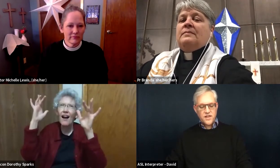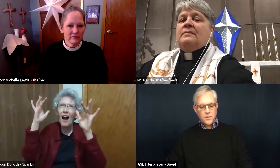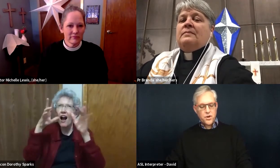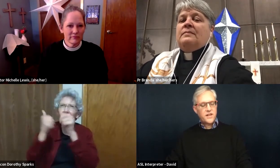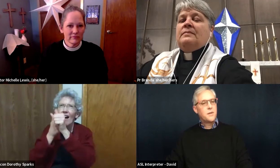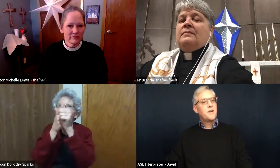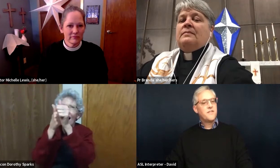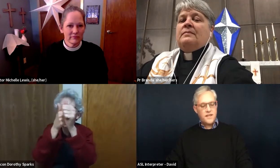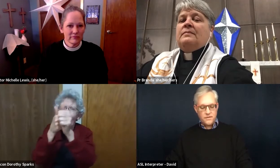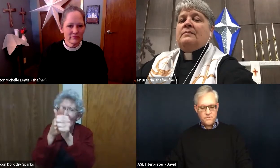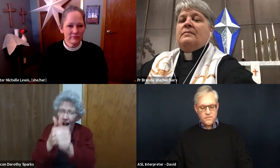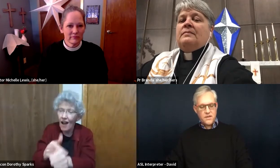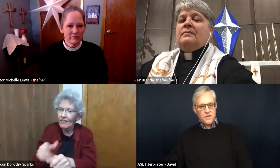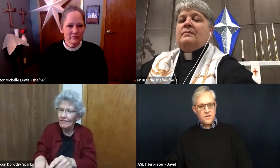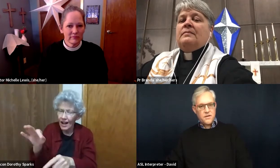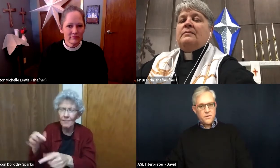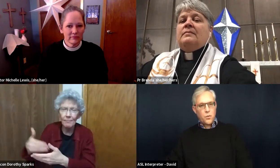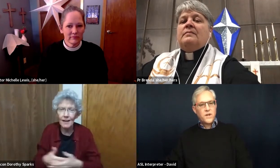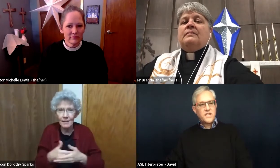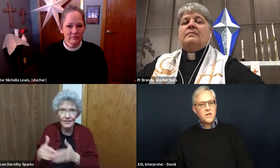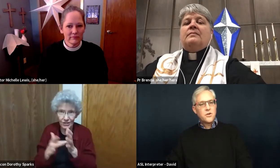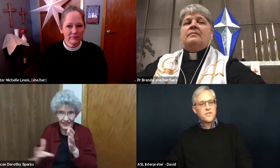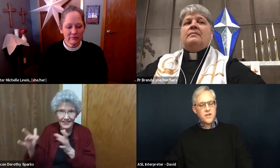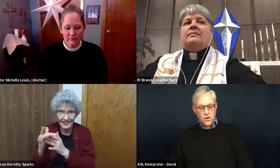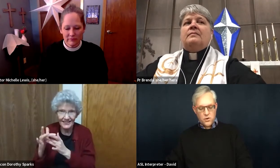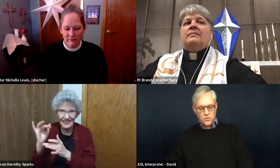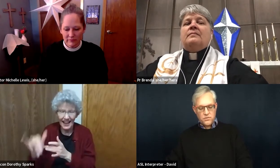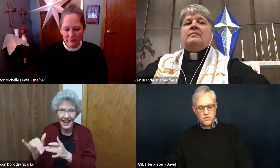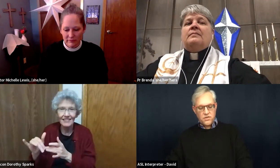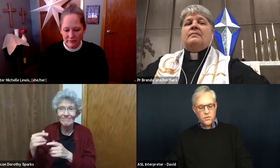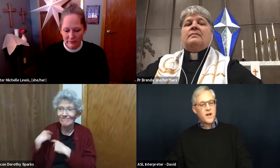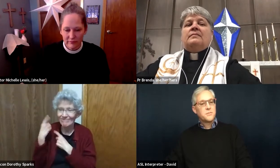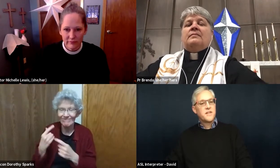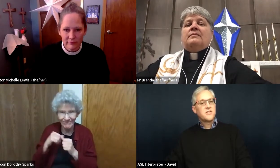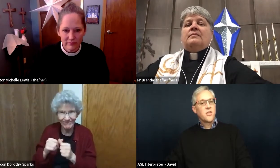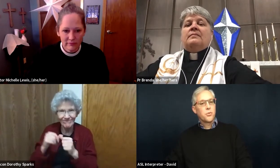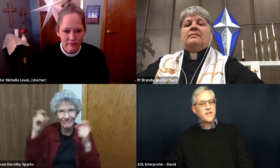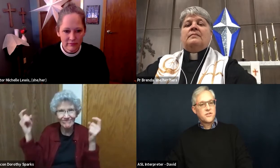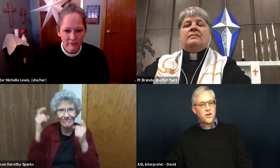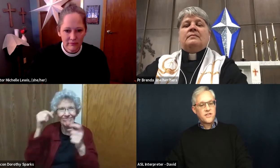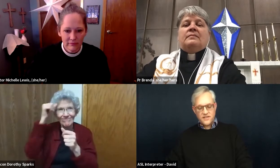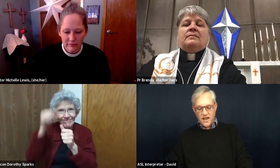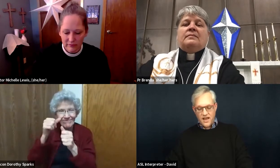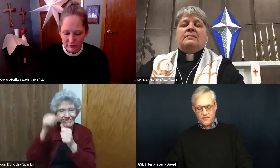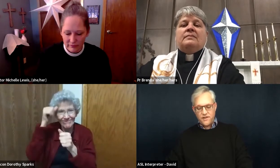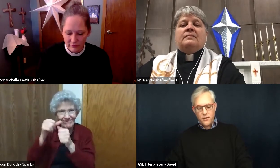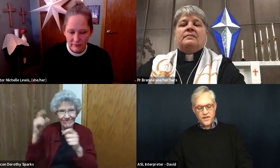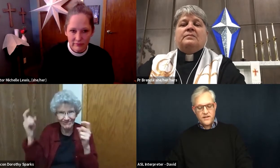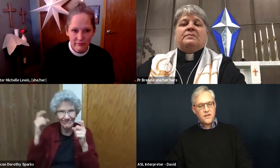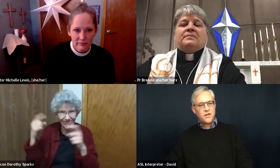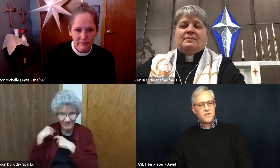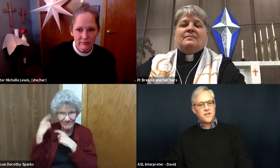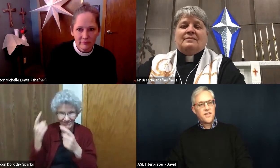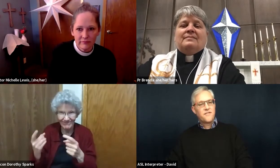We celebrate Epiphany when years ago, the wise men saw the bright star in the sky and followed